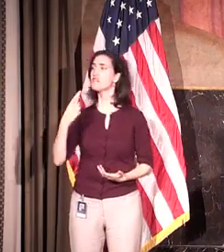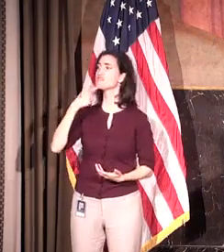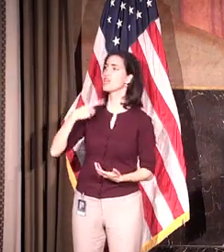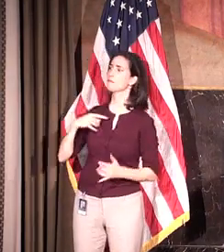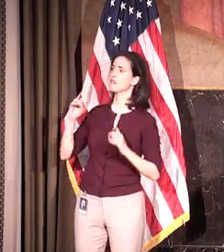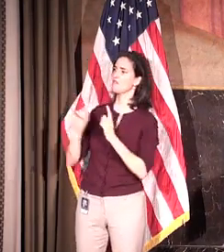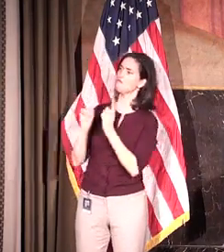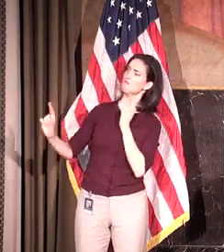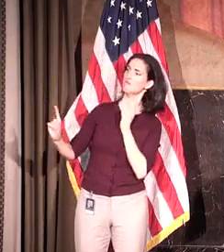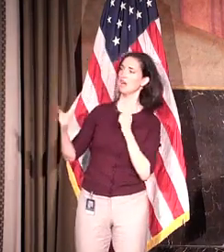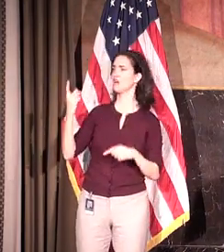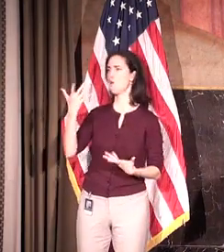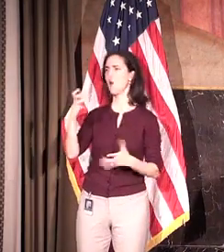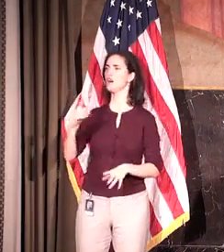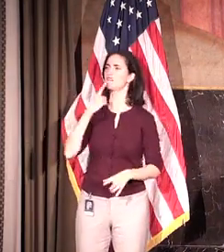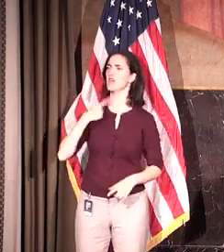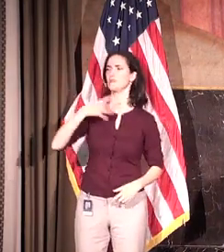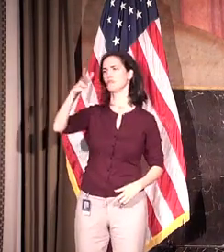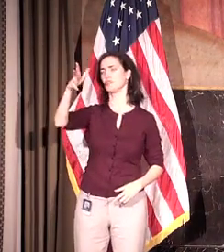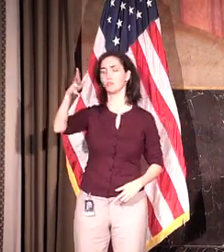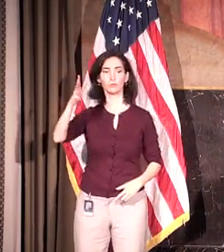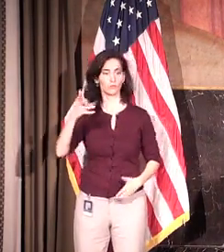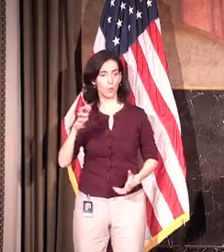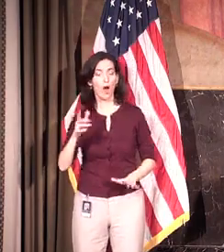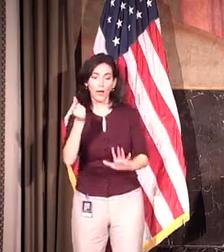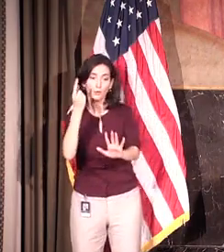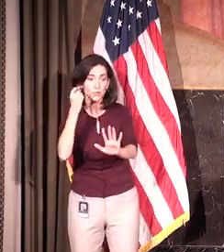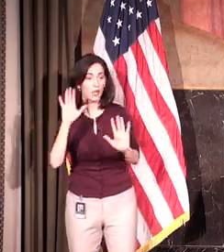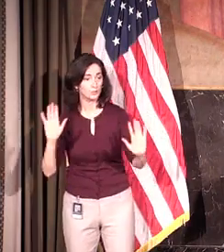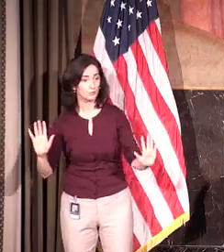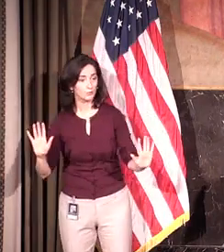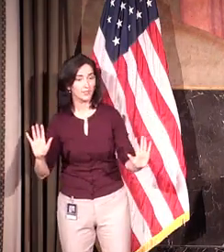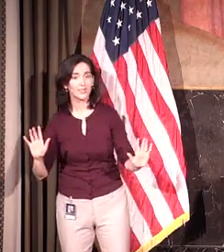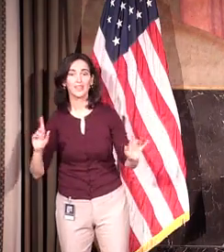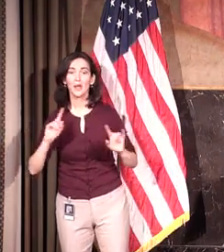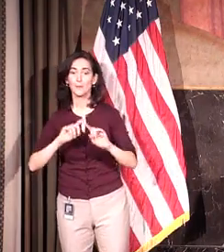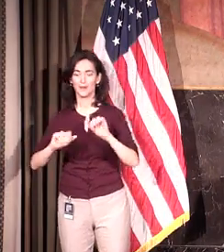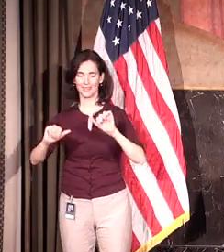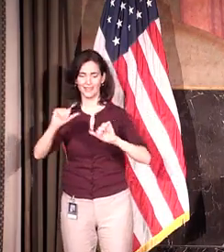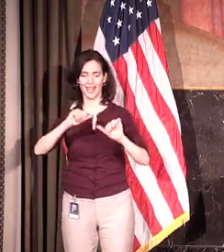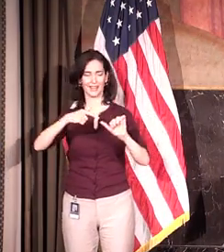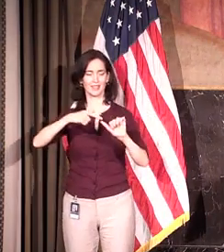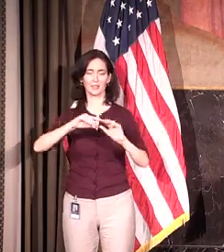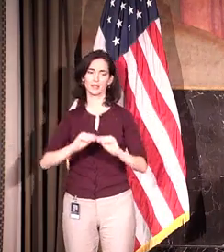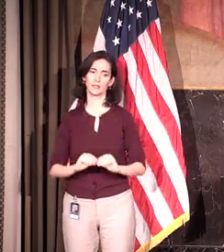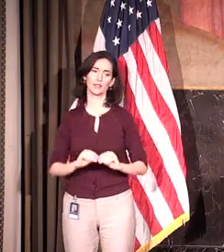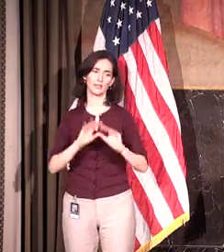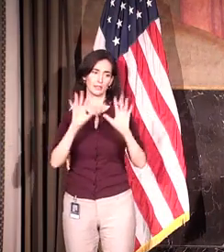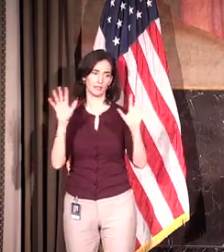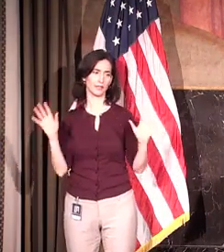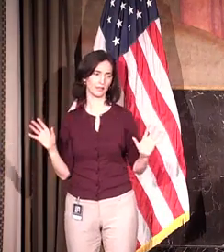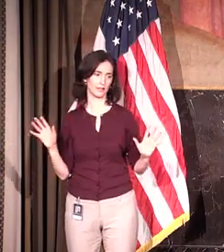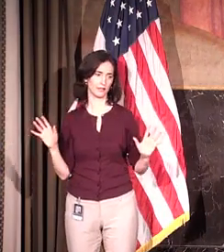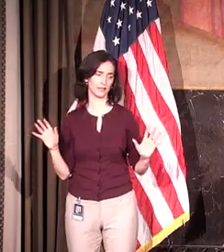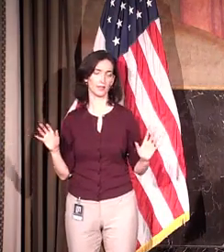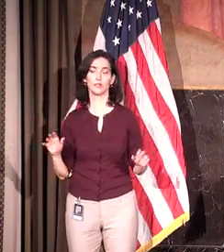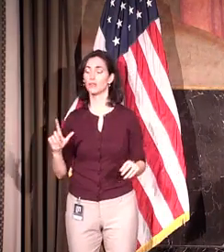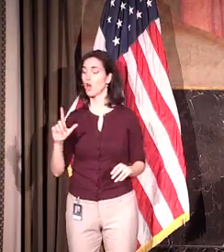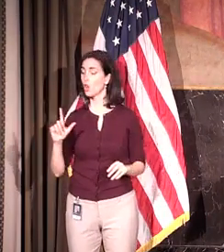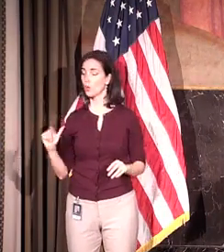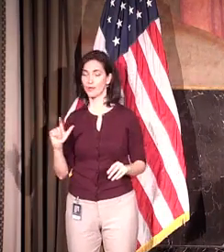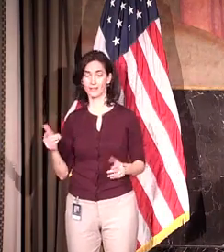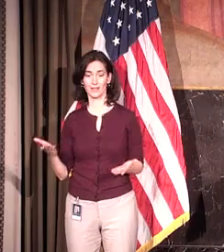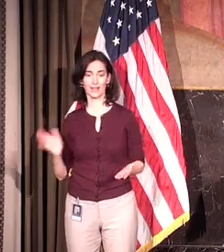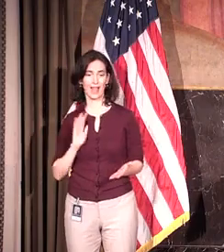stay 6 feet apart from others and that sort of thing. Look, I get it. But the science is very, very clear. And our experience in